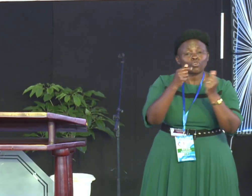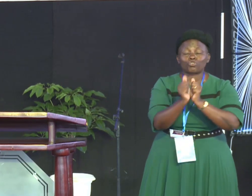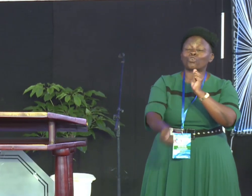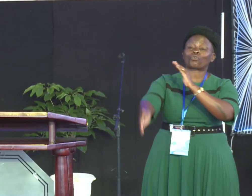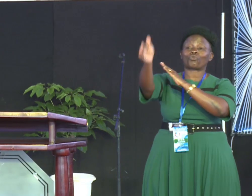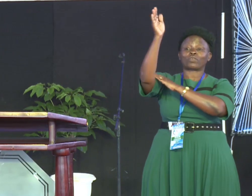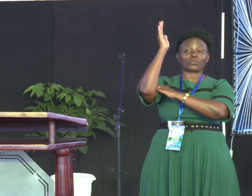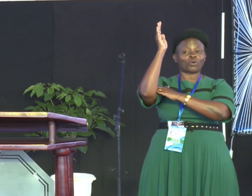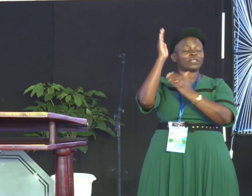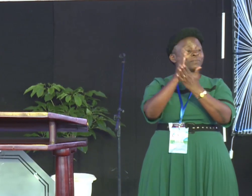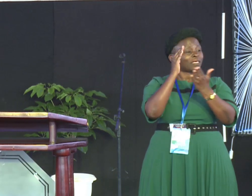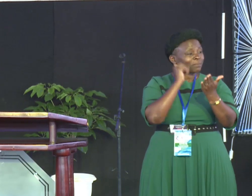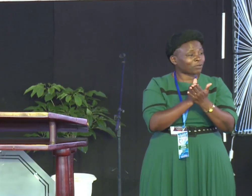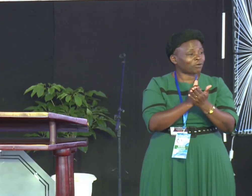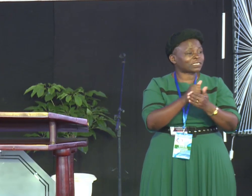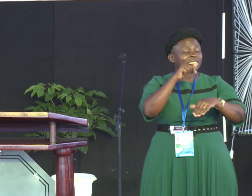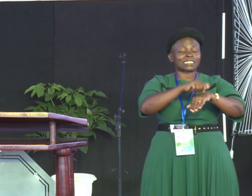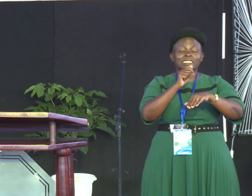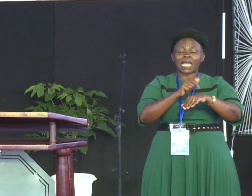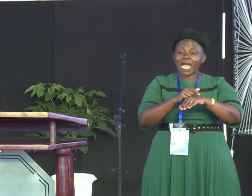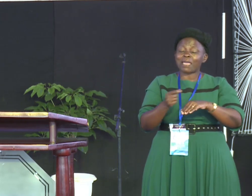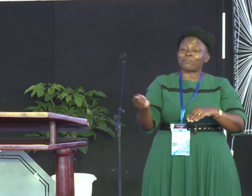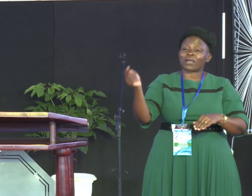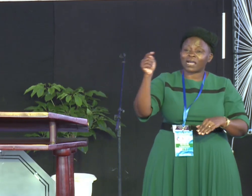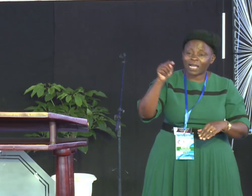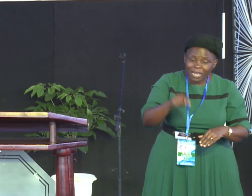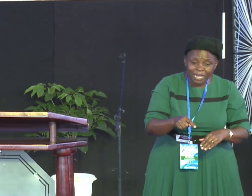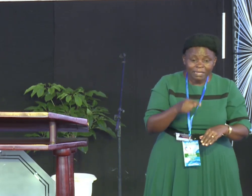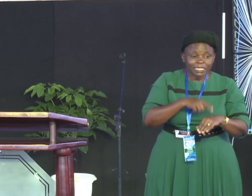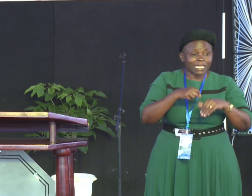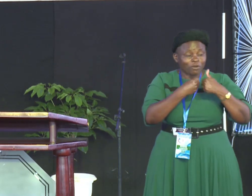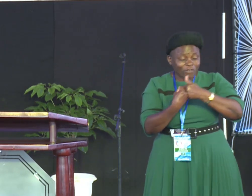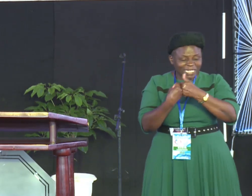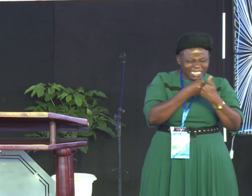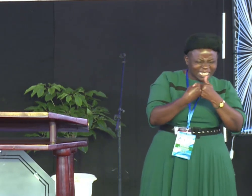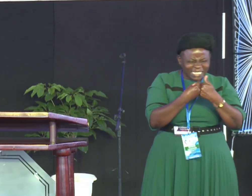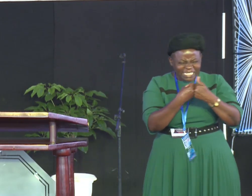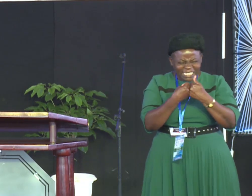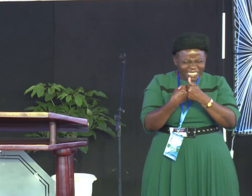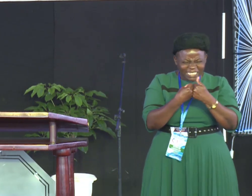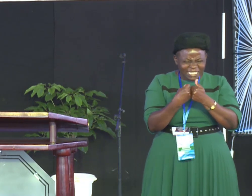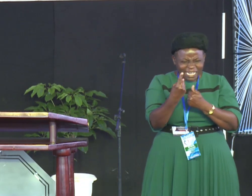You've been granted a chance. Kubanga to stay with the Lord. Kubanga kasera kajja. So a time is coming of testing.